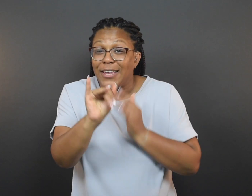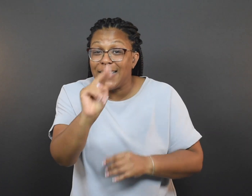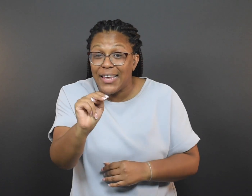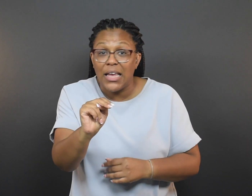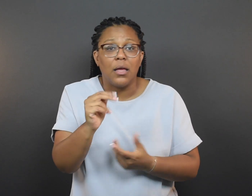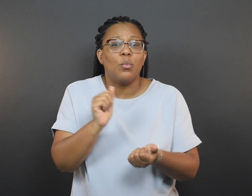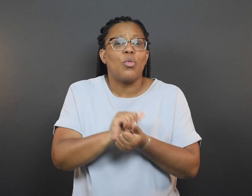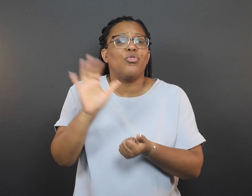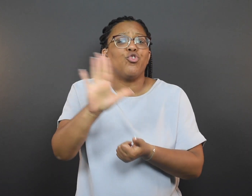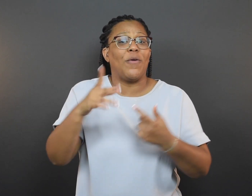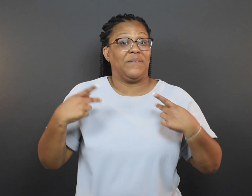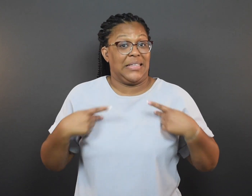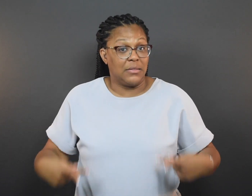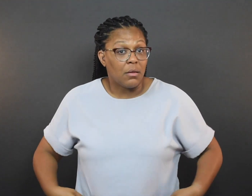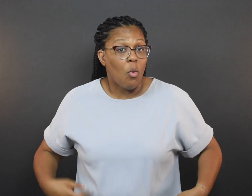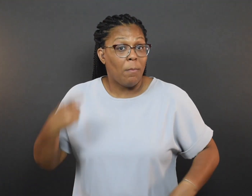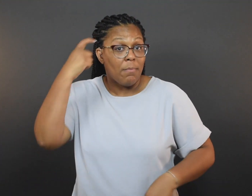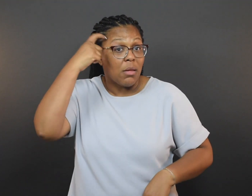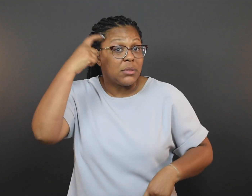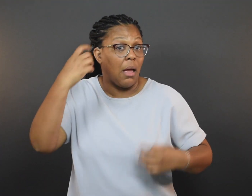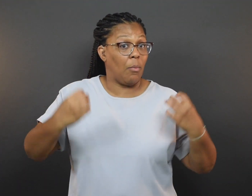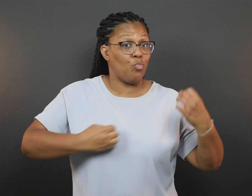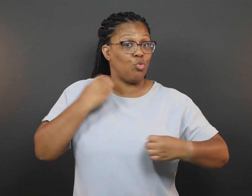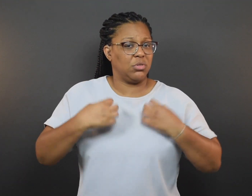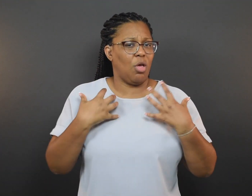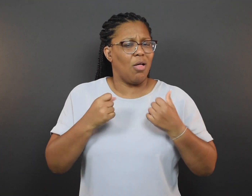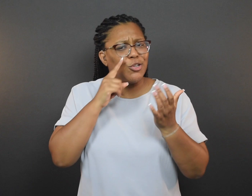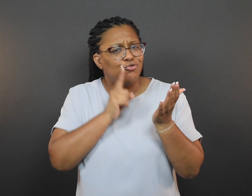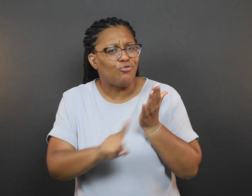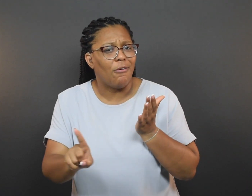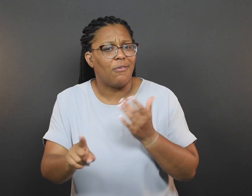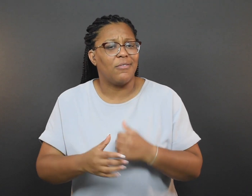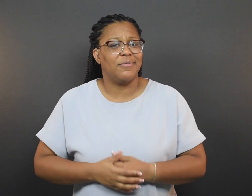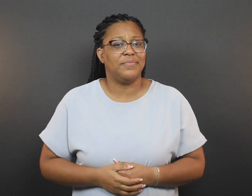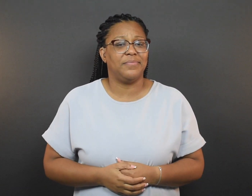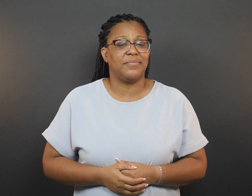check in on their physical, mental, and emotional health.